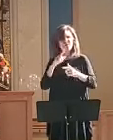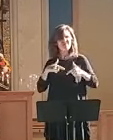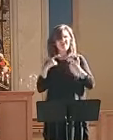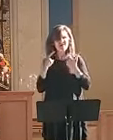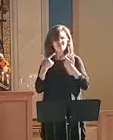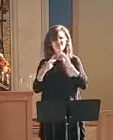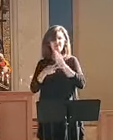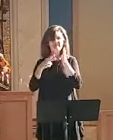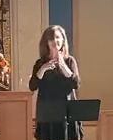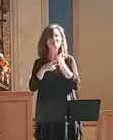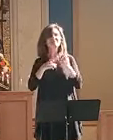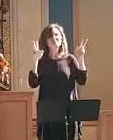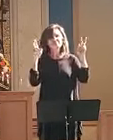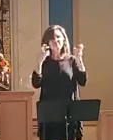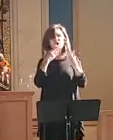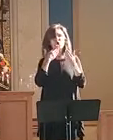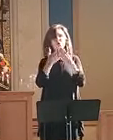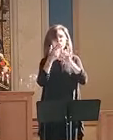Good Shepherd.